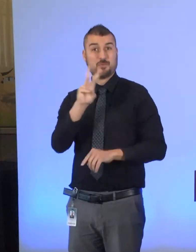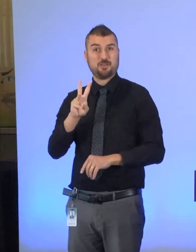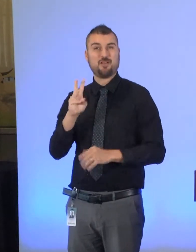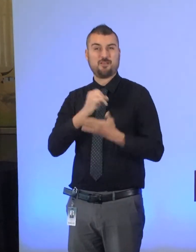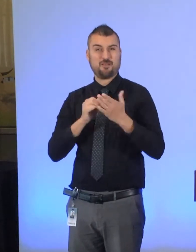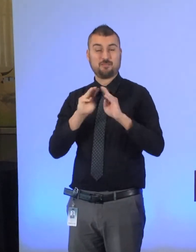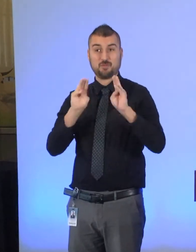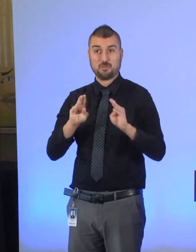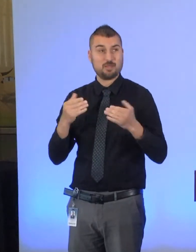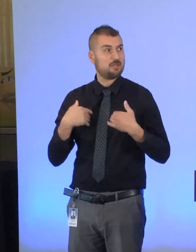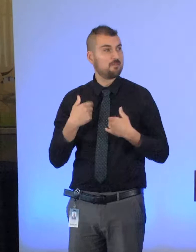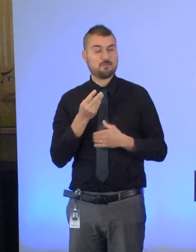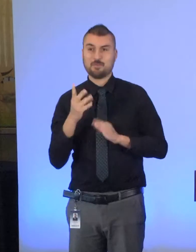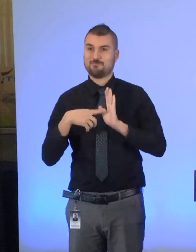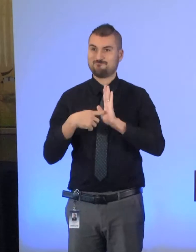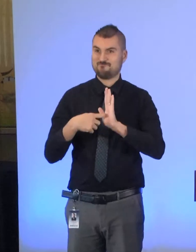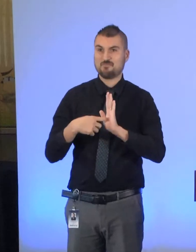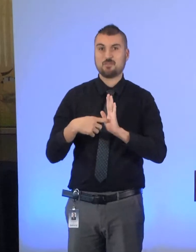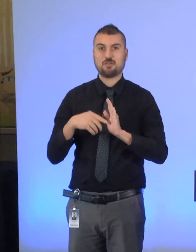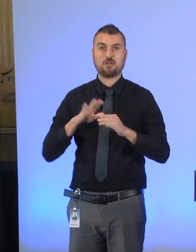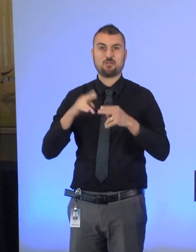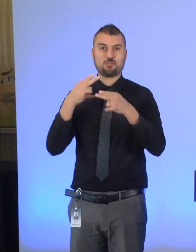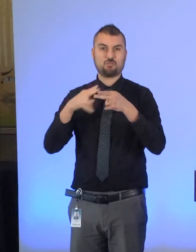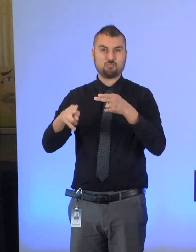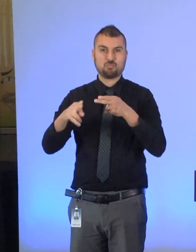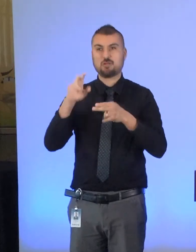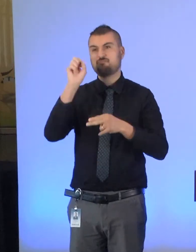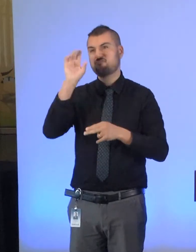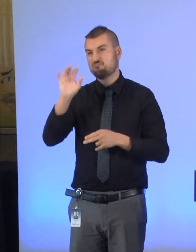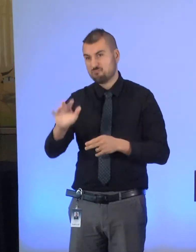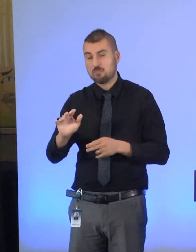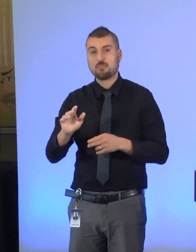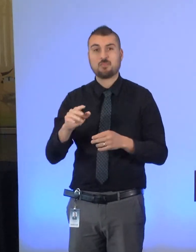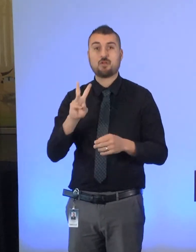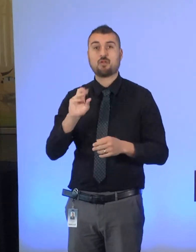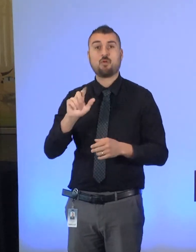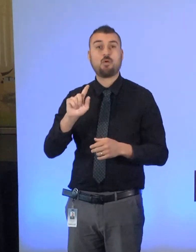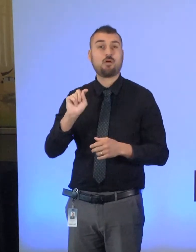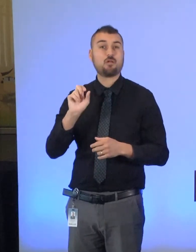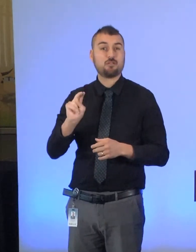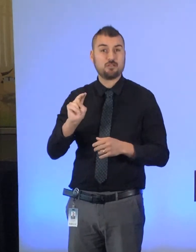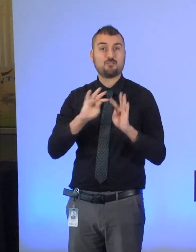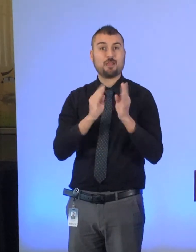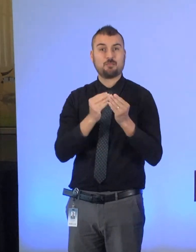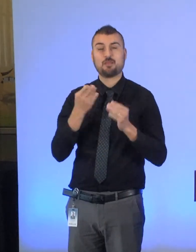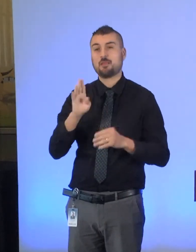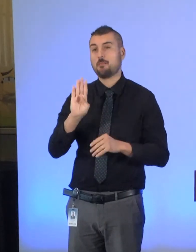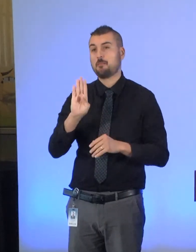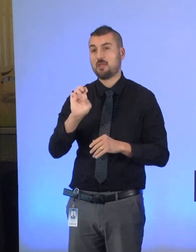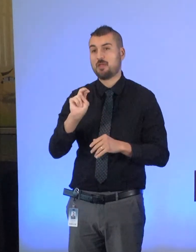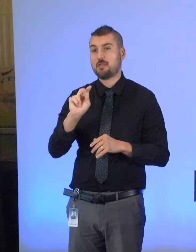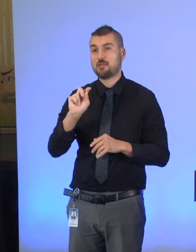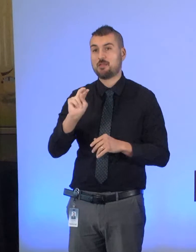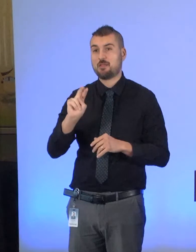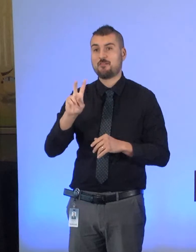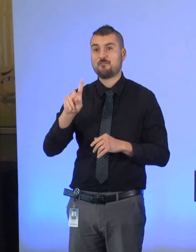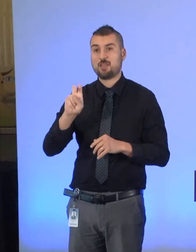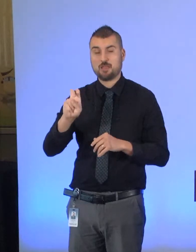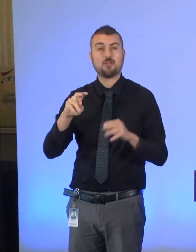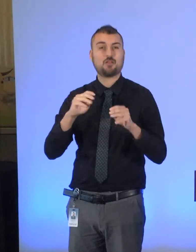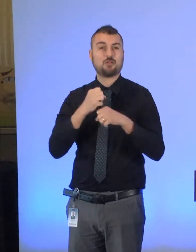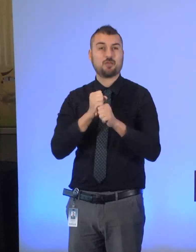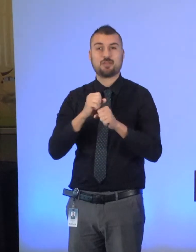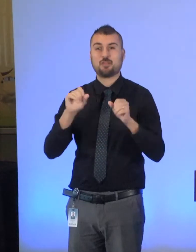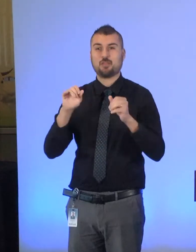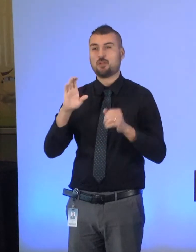as examples, and just a few on a short list, of the Walton family in Bentonville created the Crystal Bridges Museum of